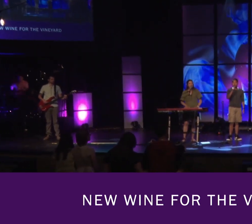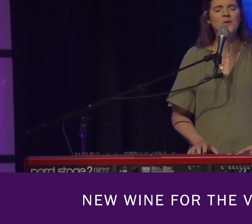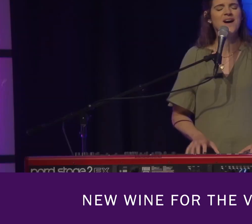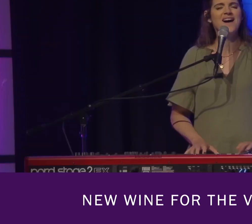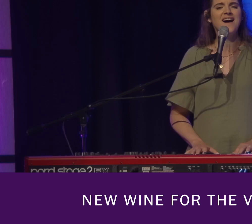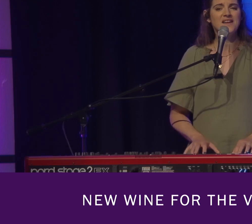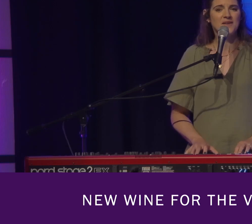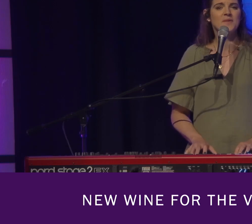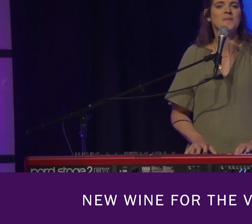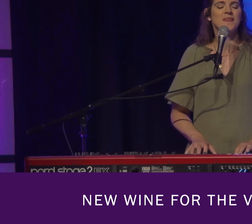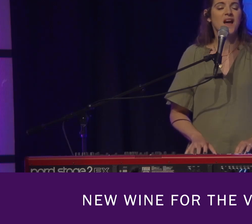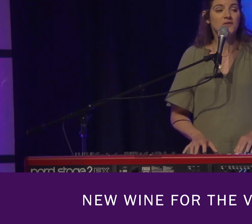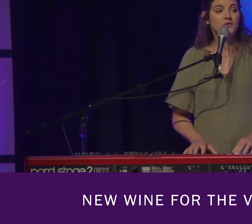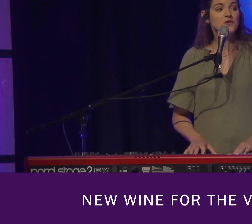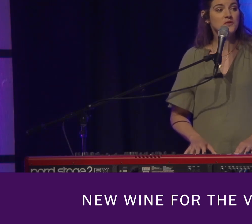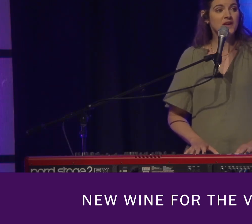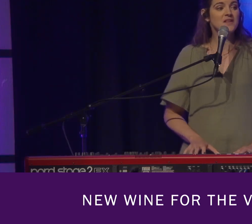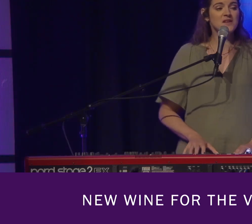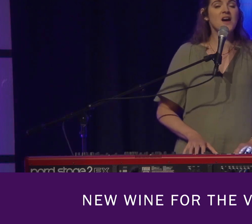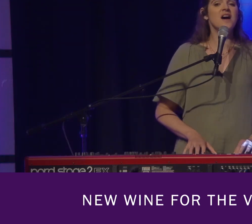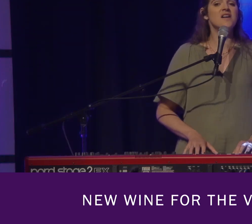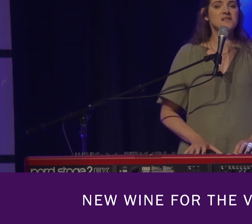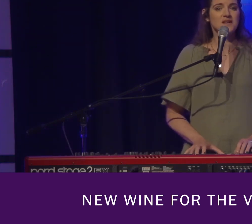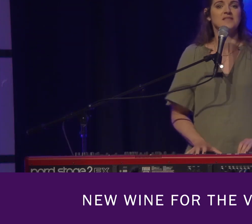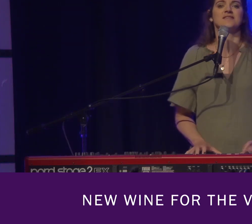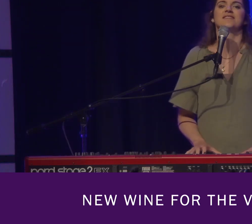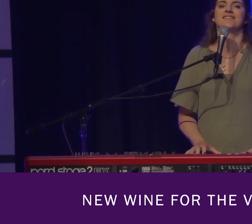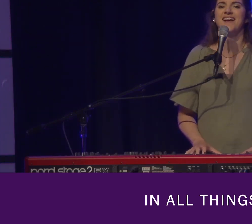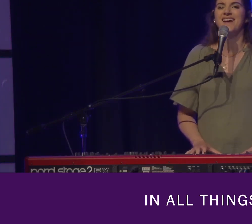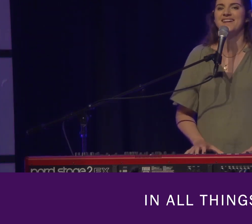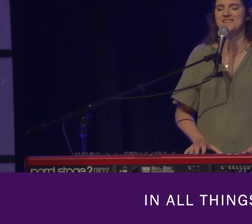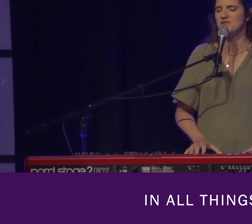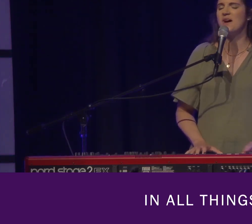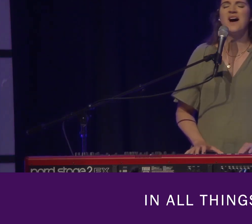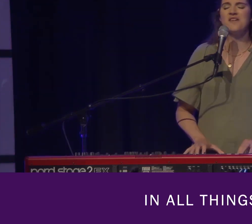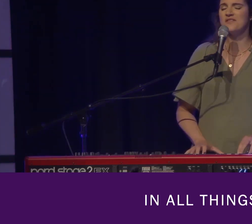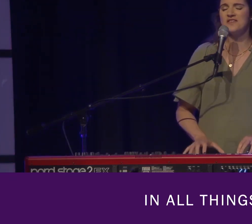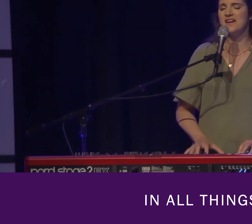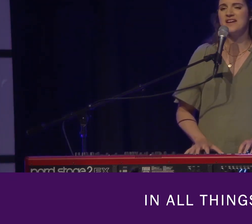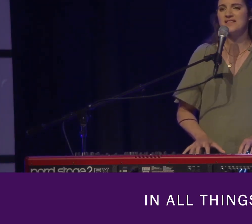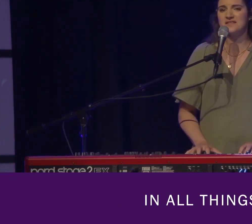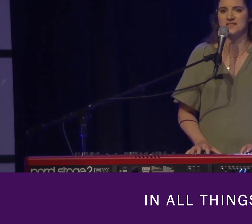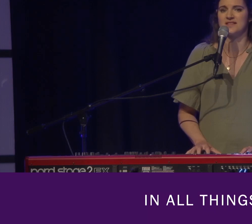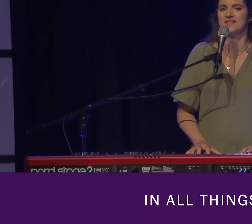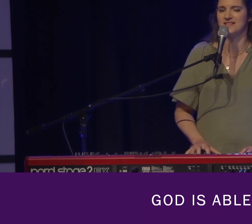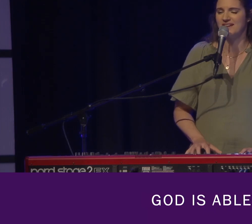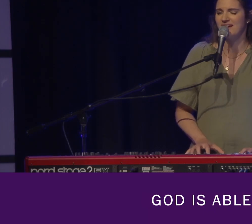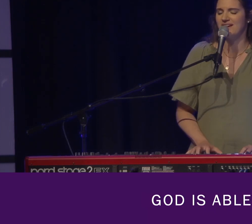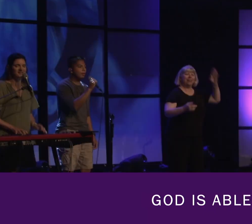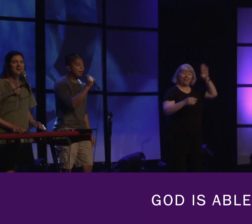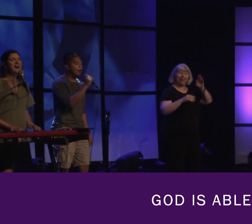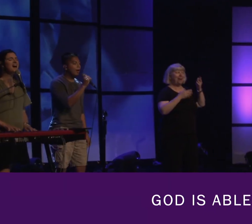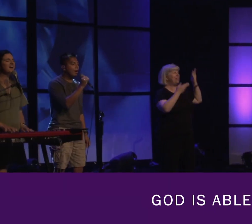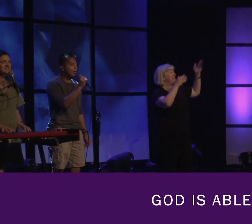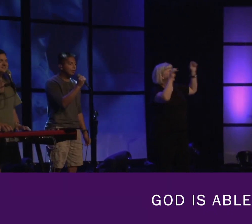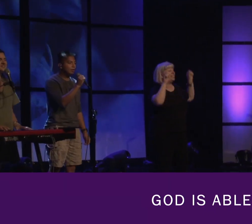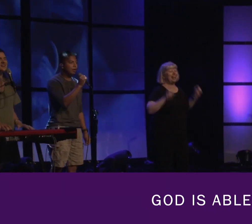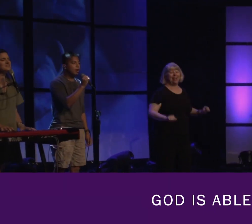new wine for the vineyard, and all things